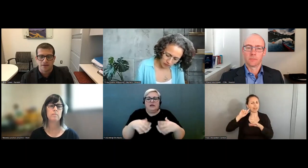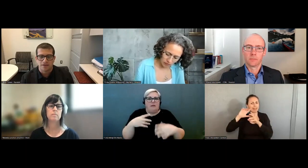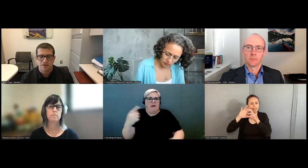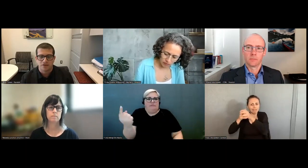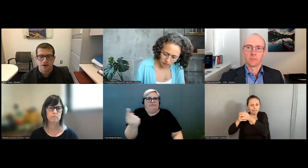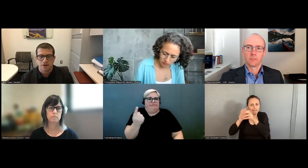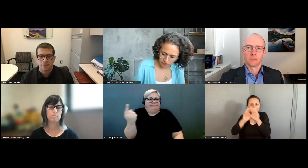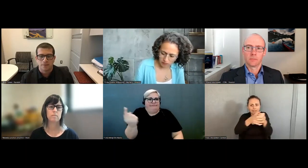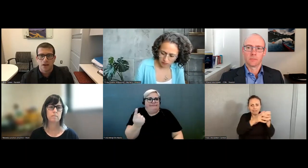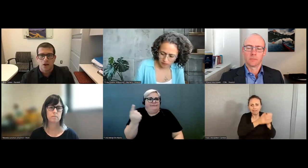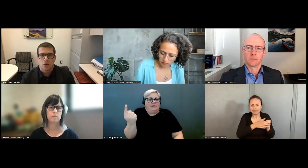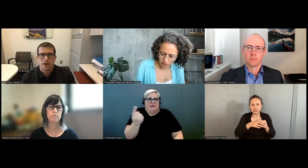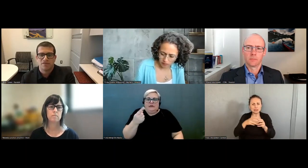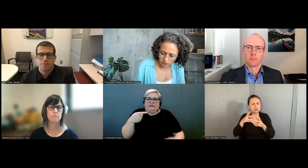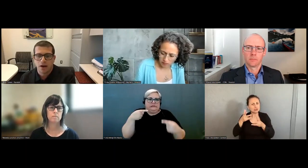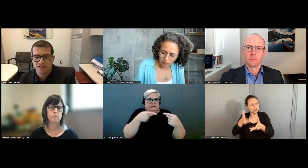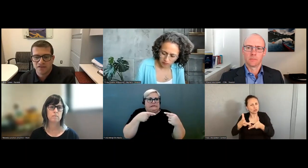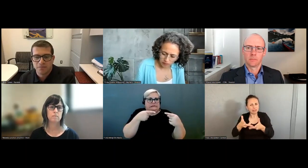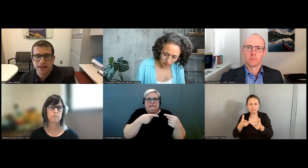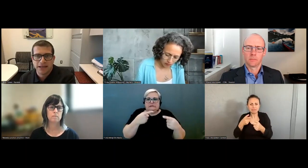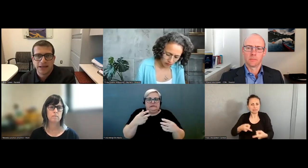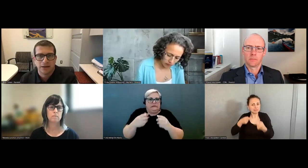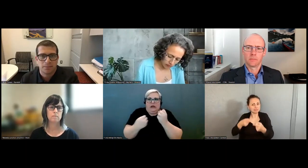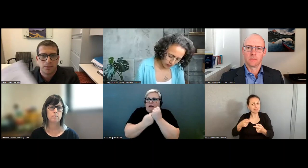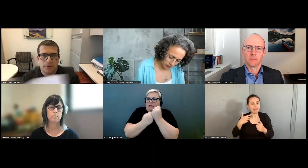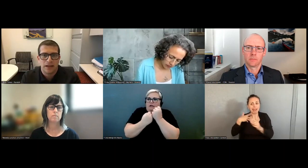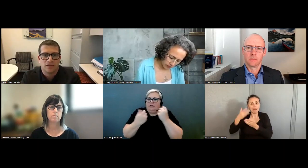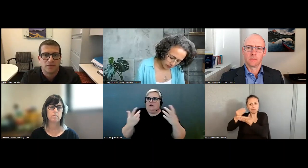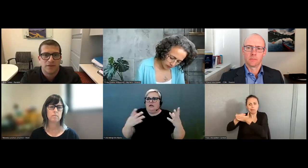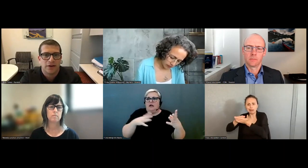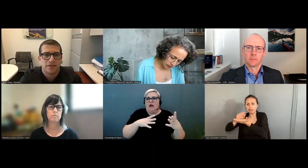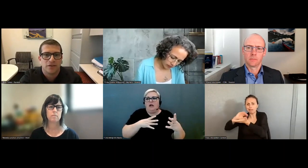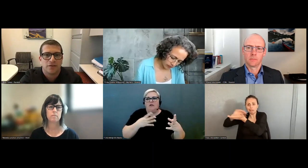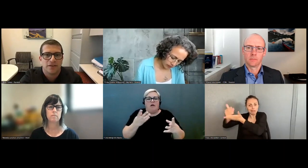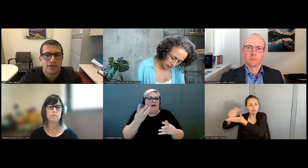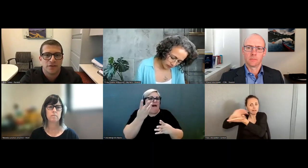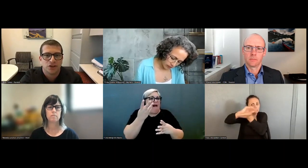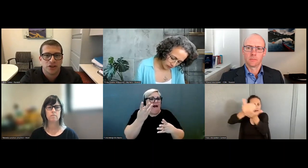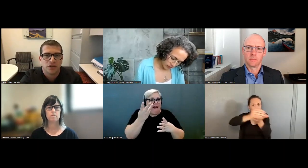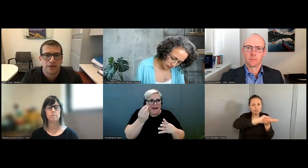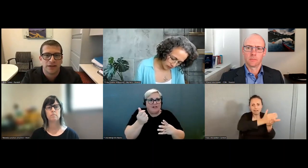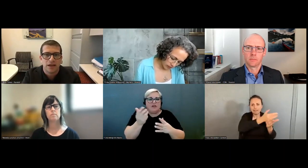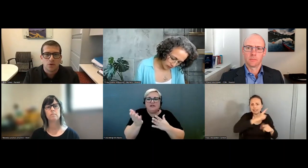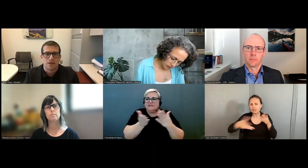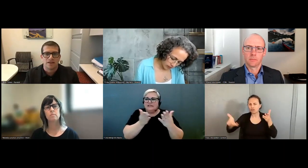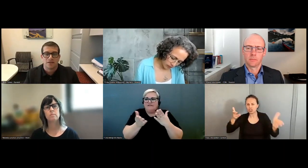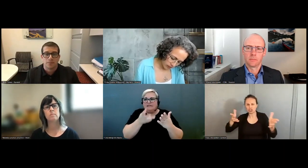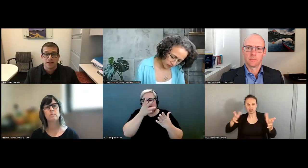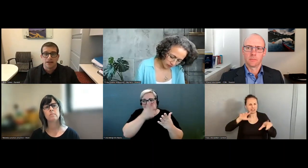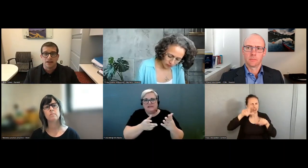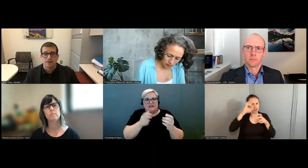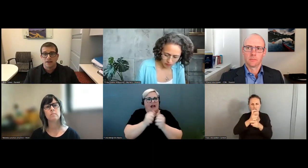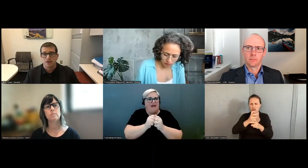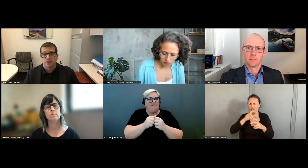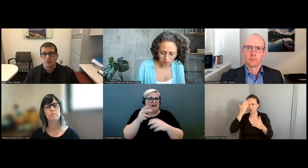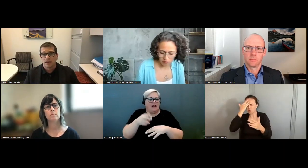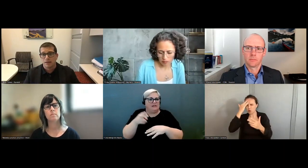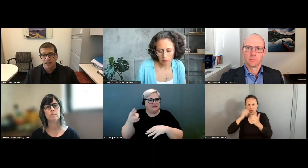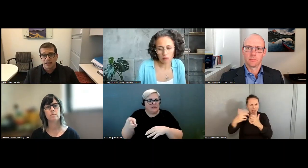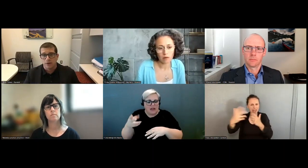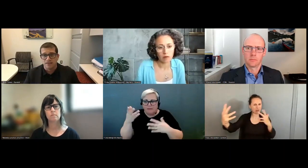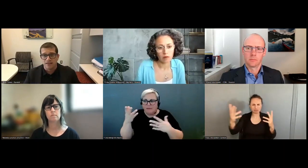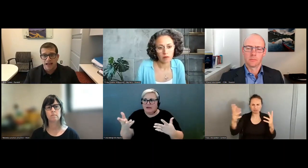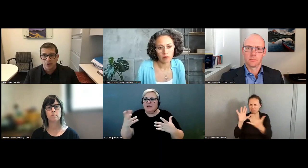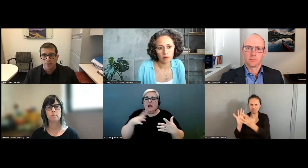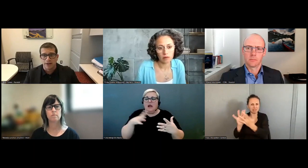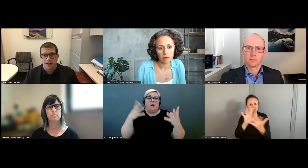that still is a struggle. We have pots of money and various services for children with disabilities. These are in